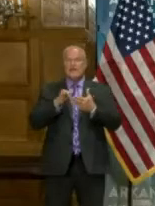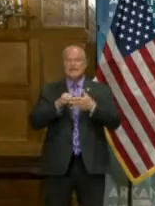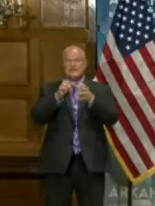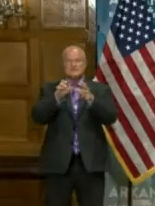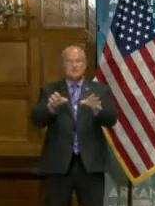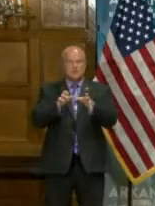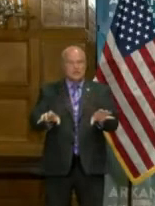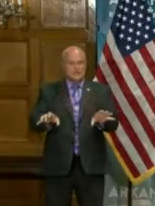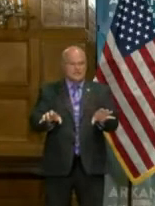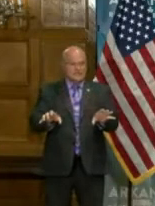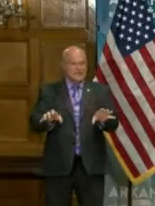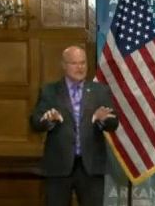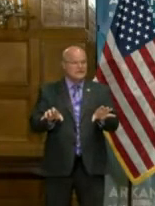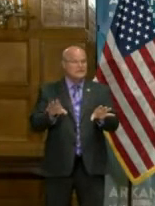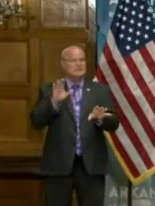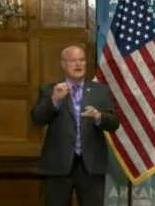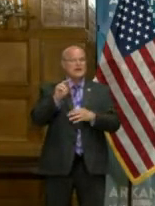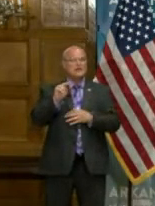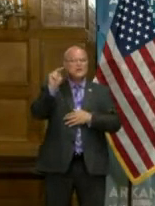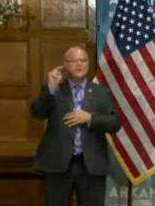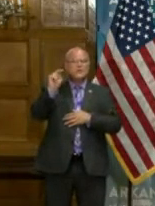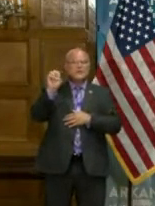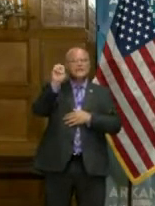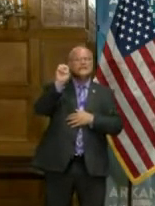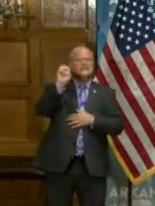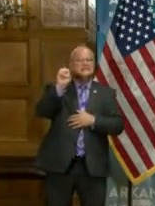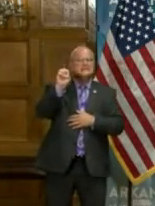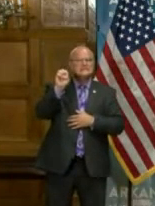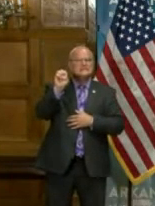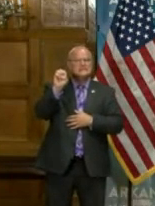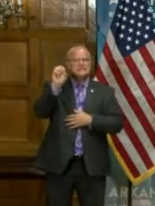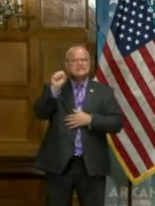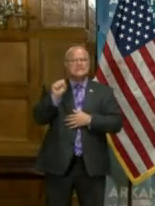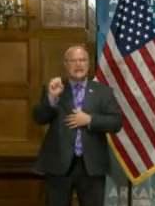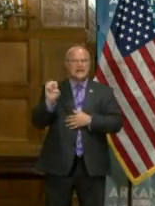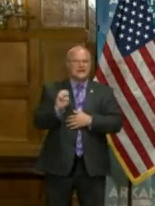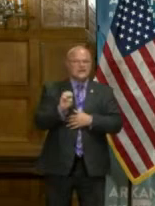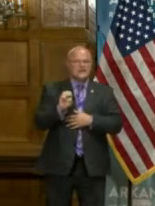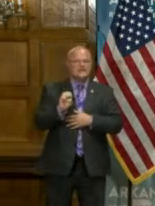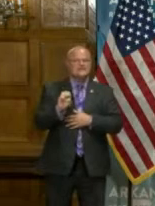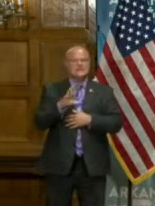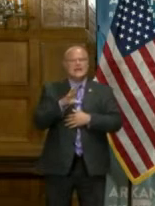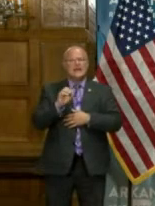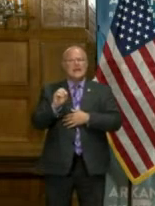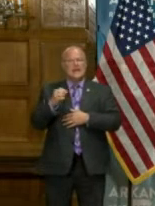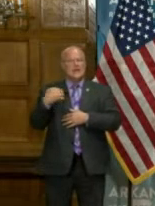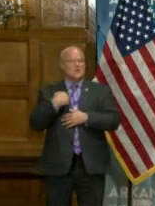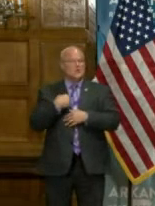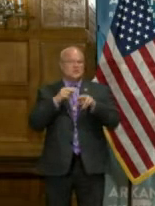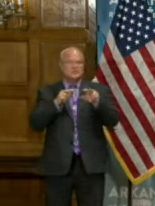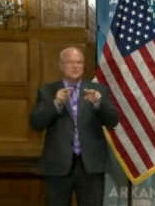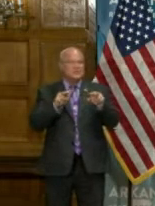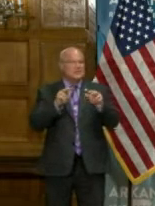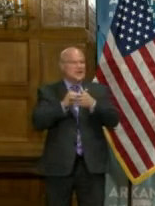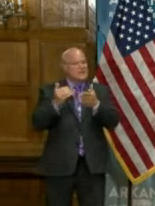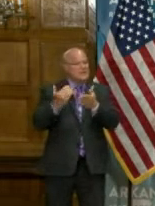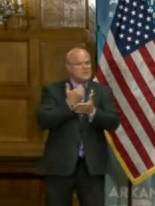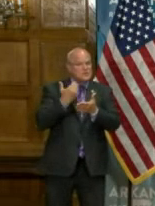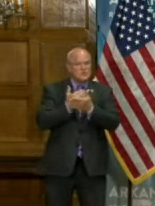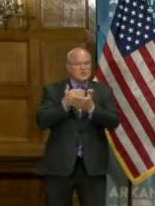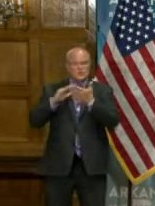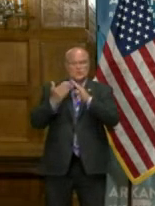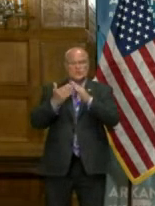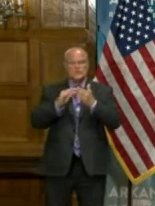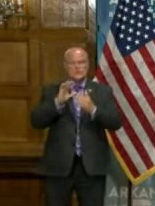broken down by Northeast, Central, Southeast, and we're just looking at the new